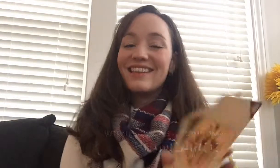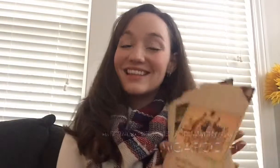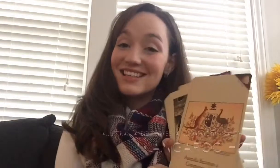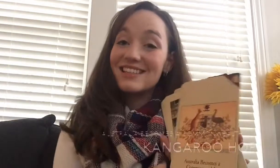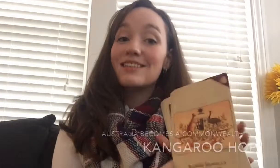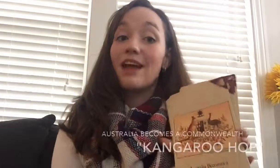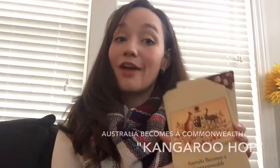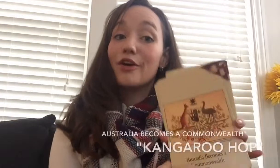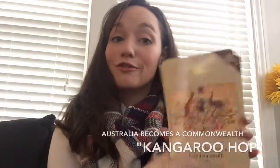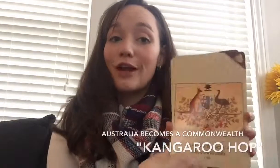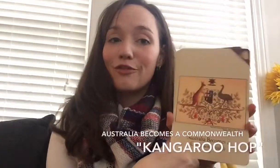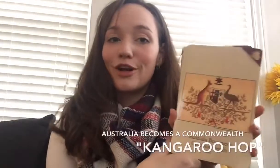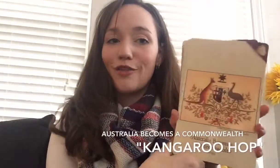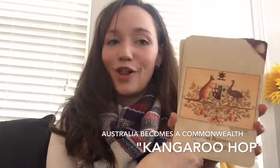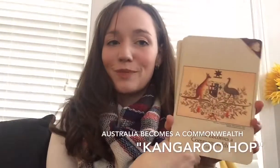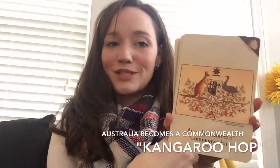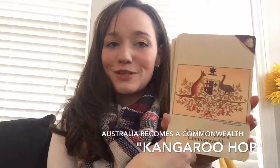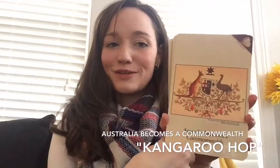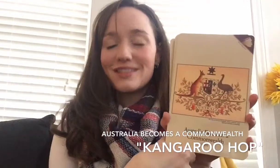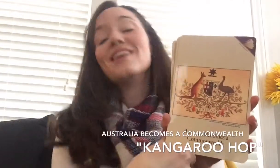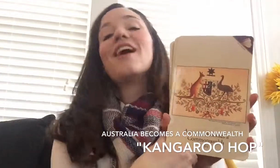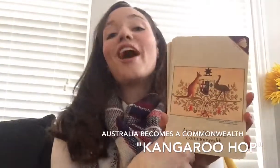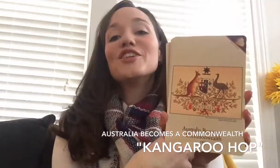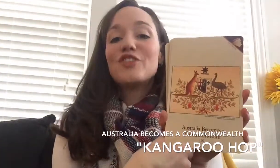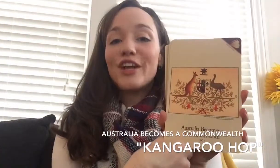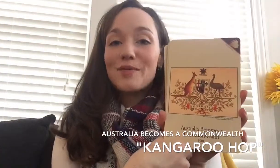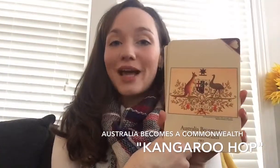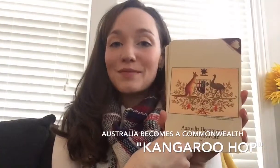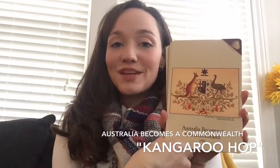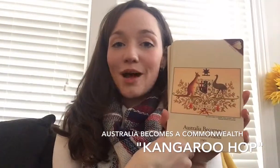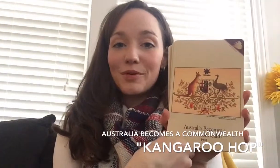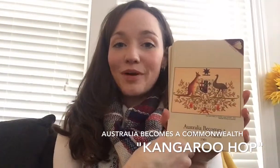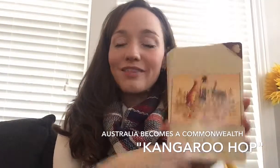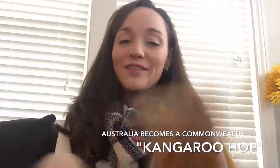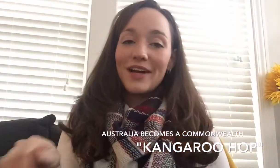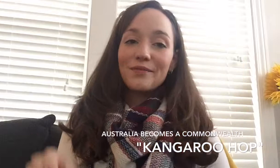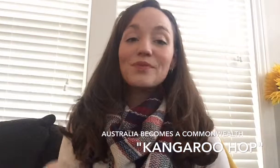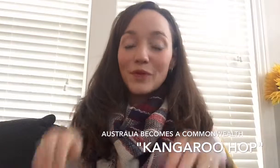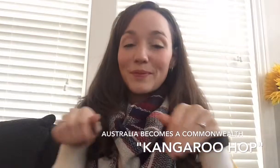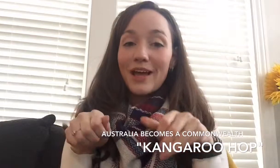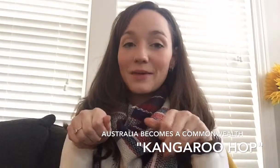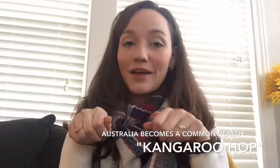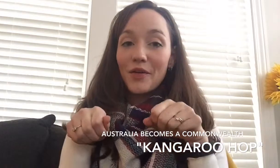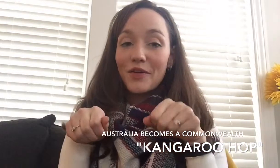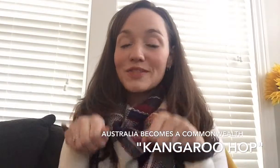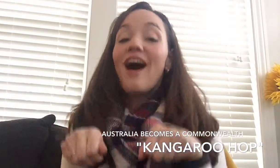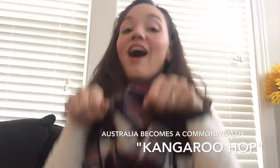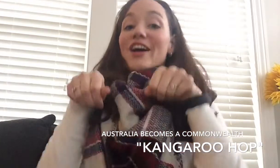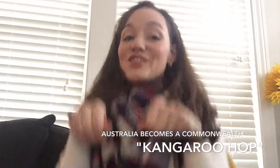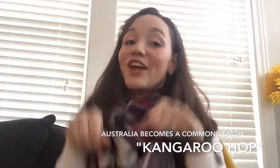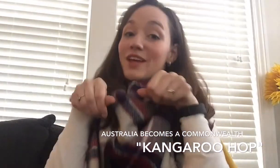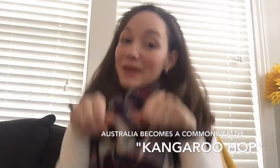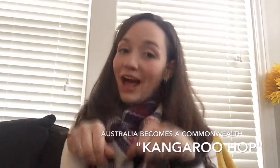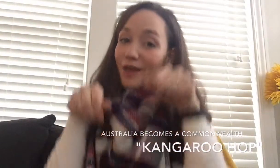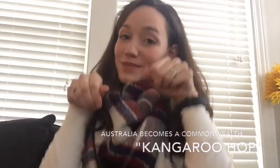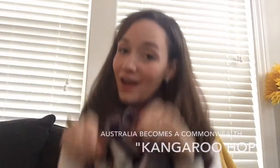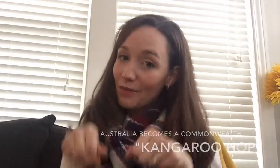This is the other favorite of all of my students. Australia becomes a Commonwealth. Wow, we become kangaroos. Australia becomes a